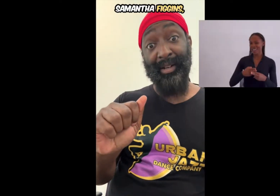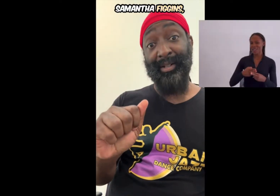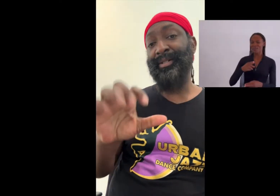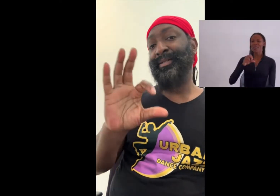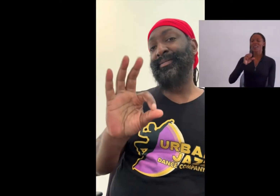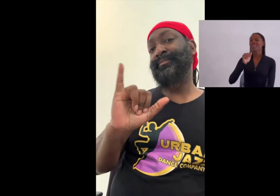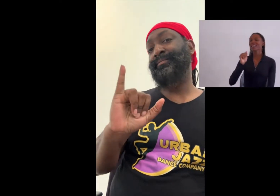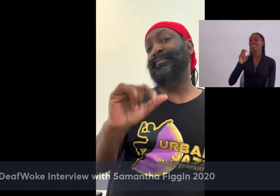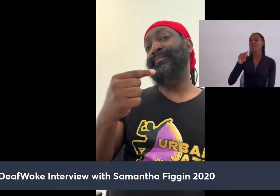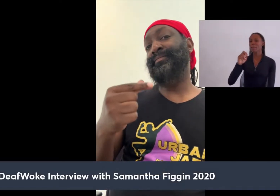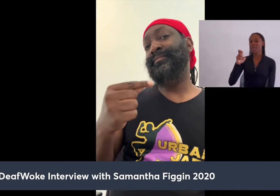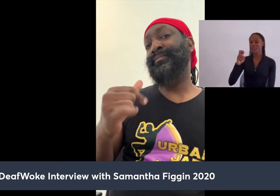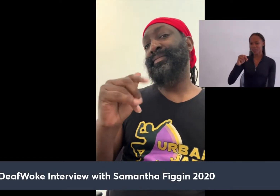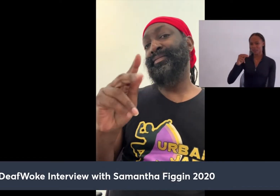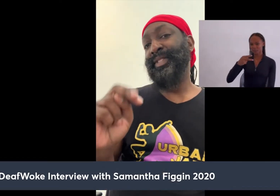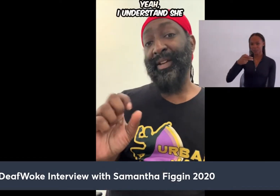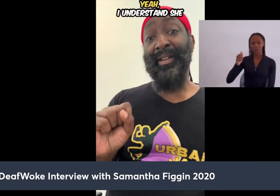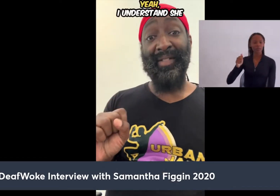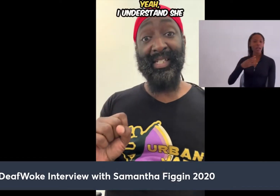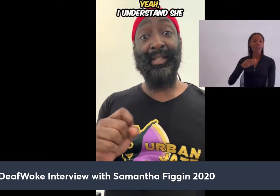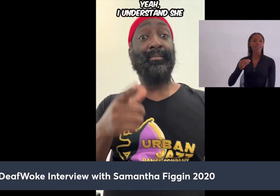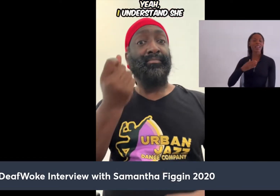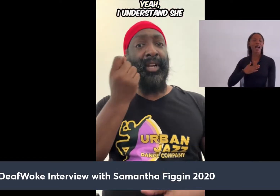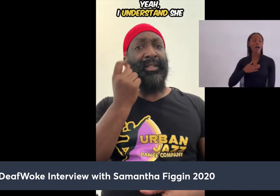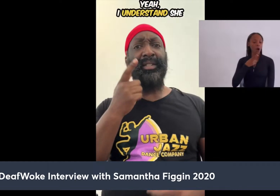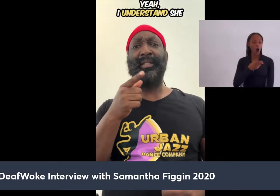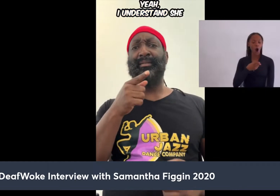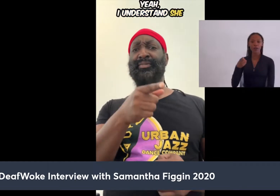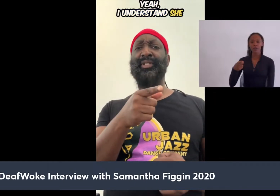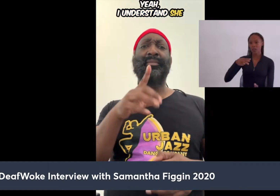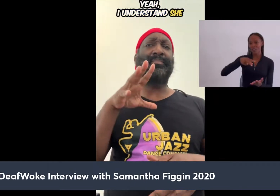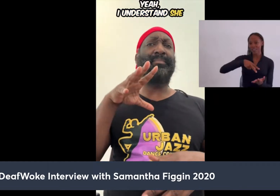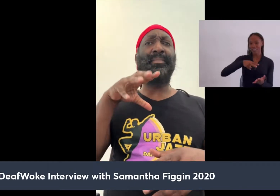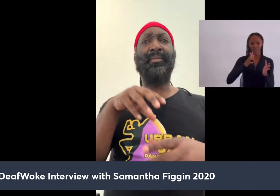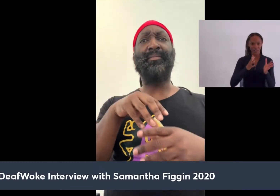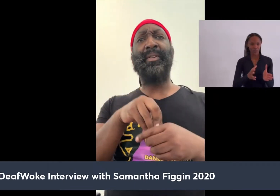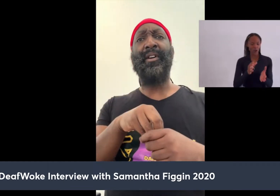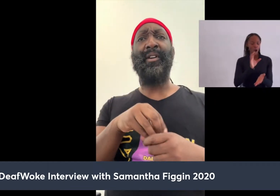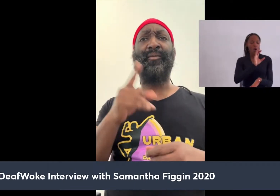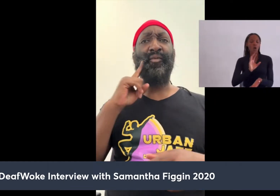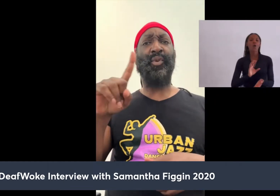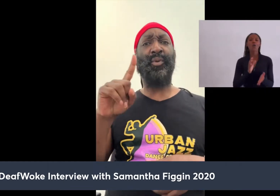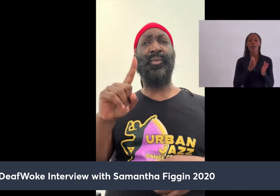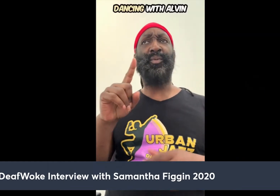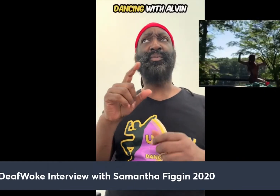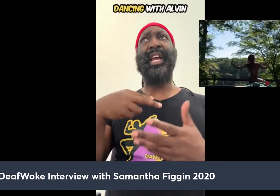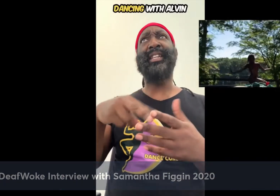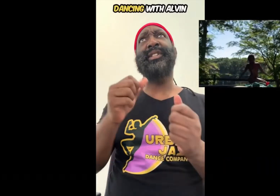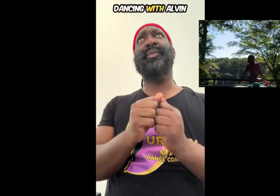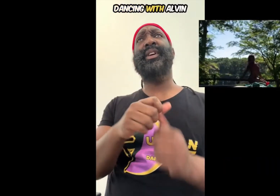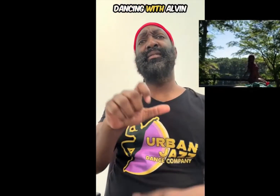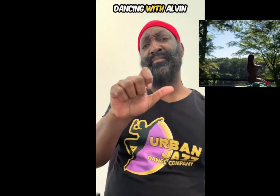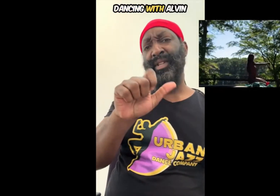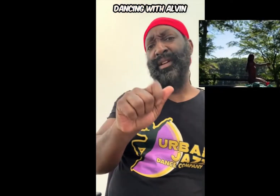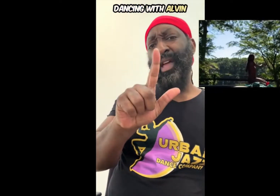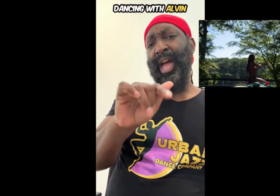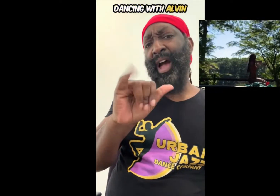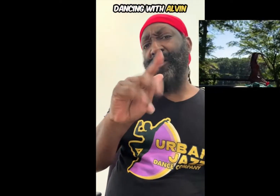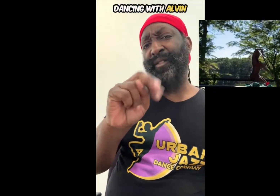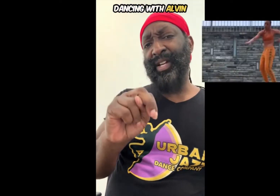My name is Samantha, Yeah, and I'm a hard of hearing dancer. For dancing with